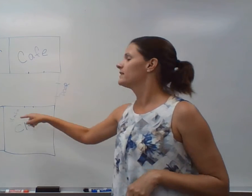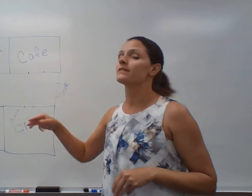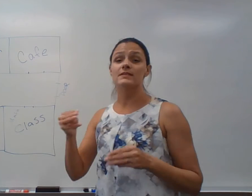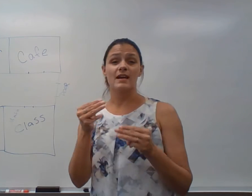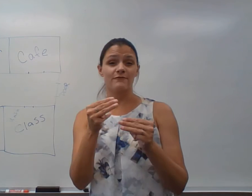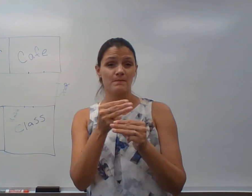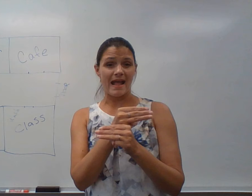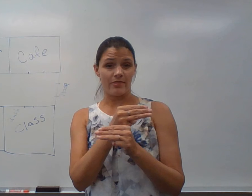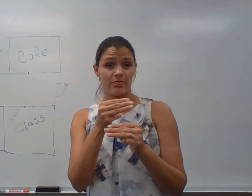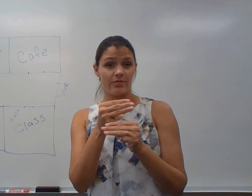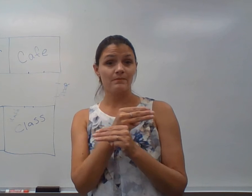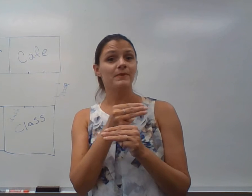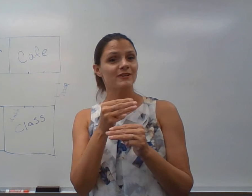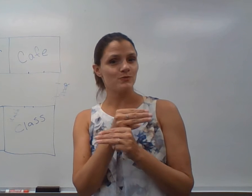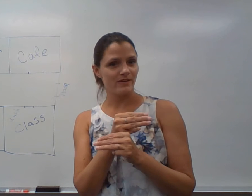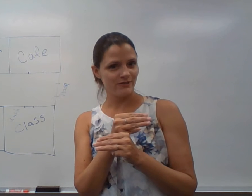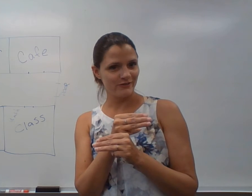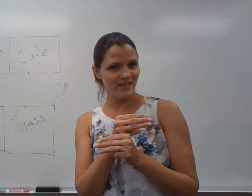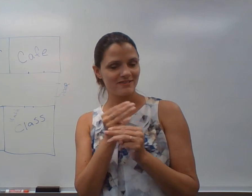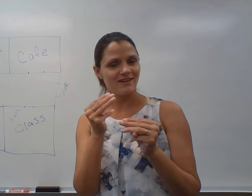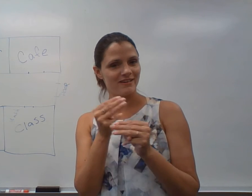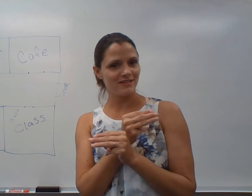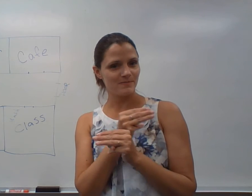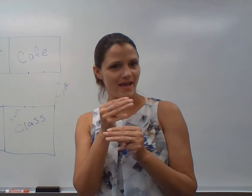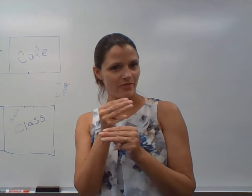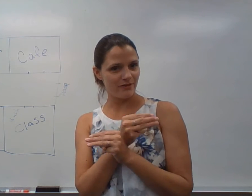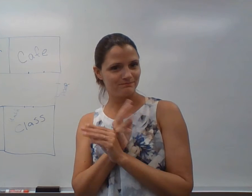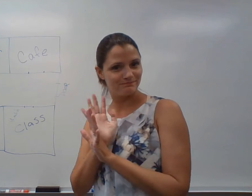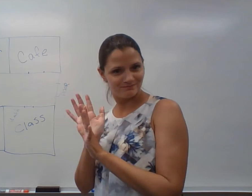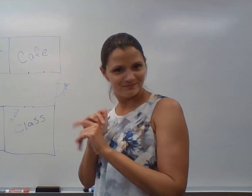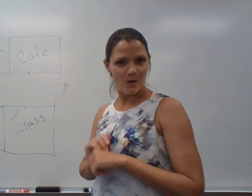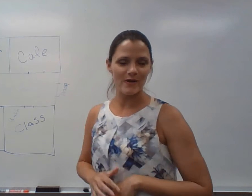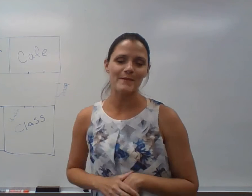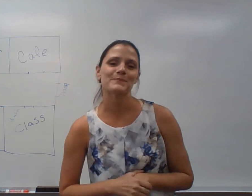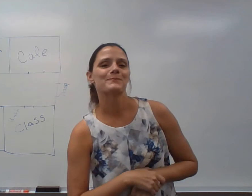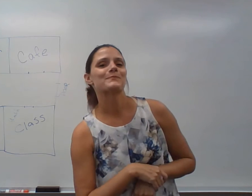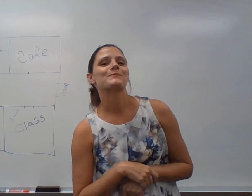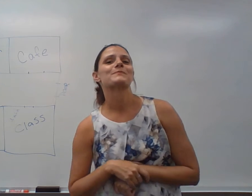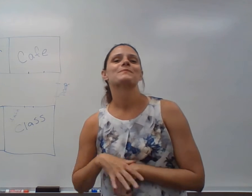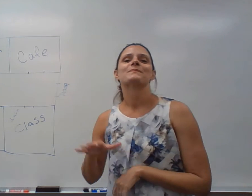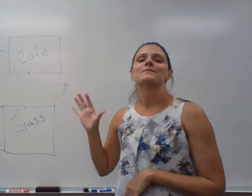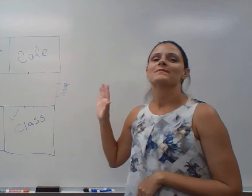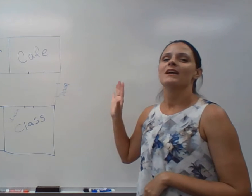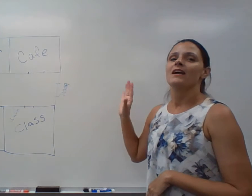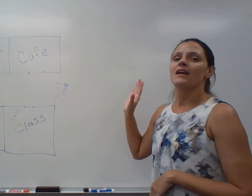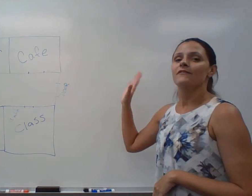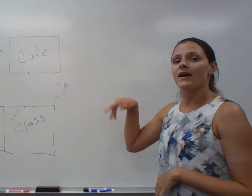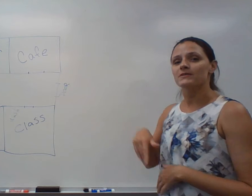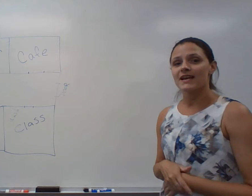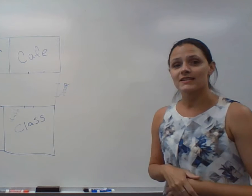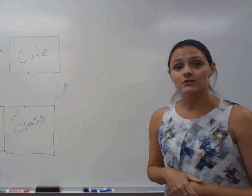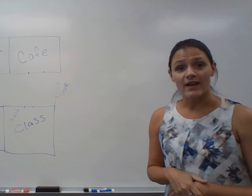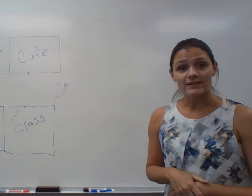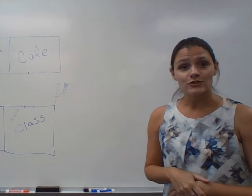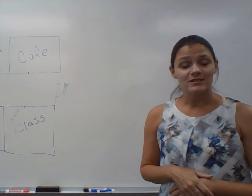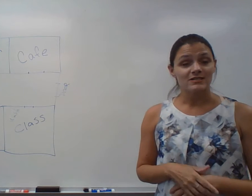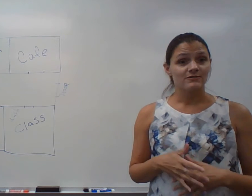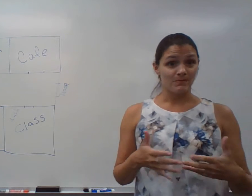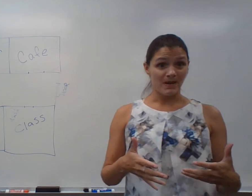the sign for math, because we have learned that sign, hence math. Okay. If I was asking directions for my